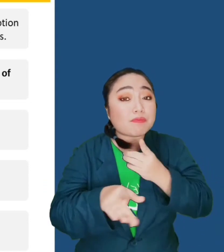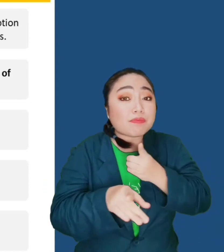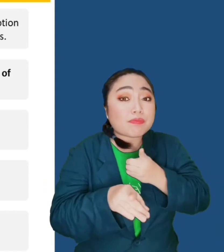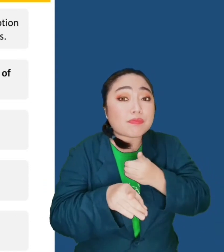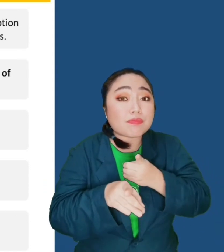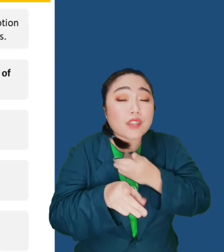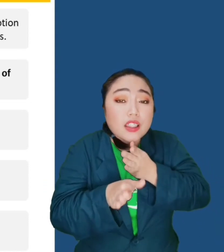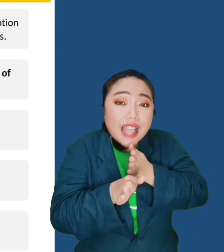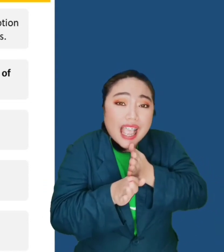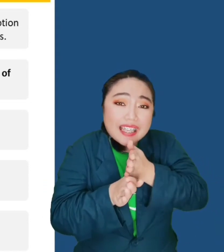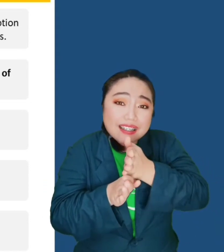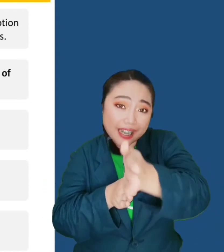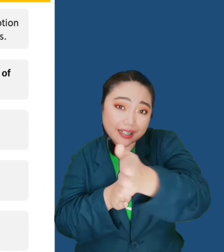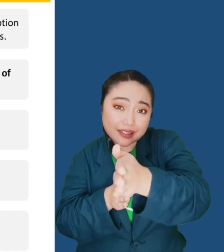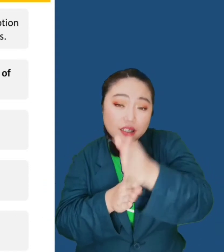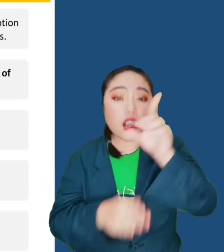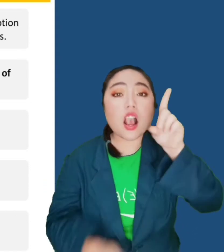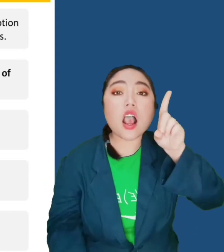called direct